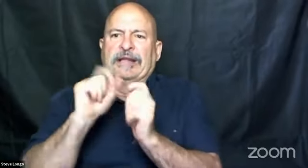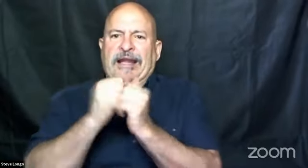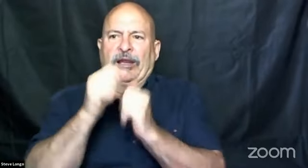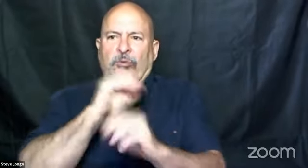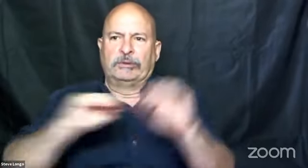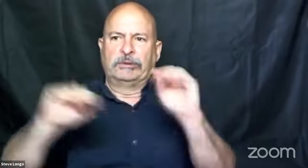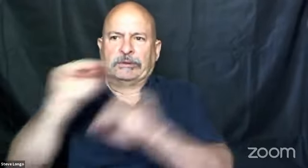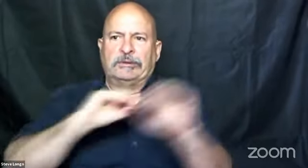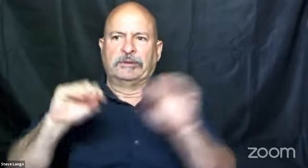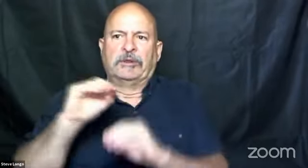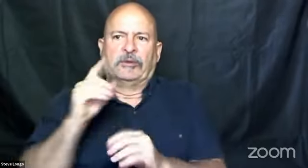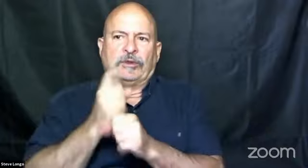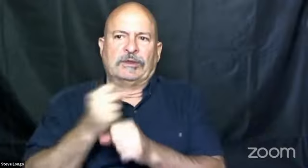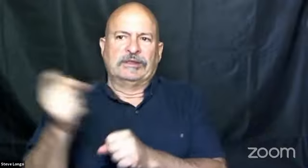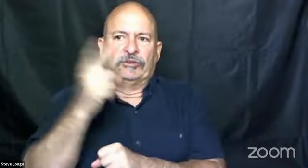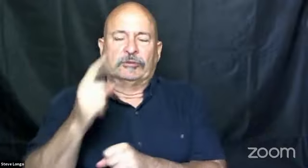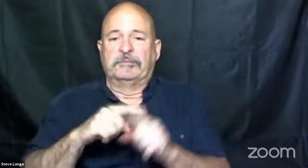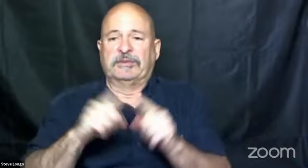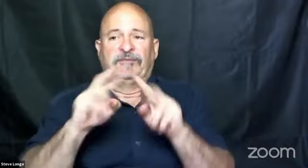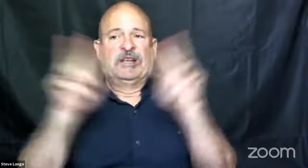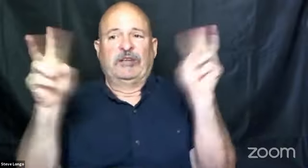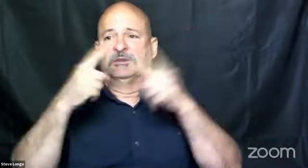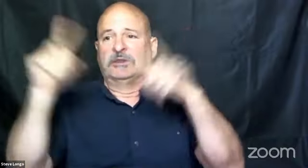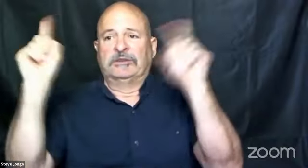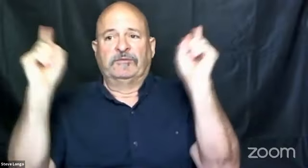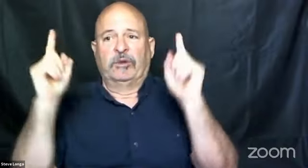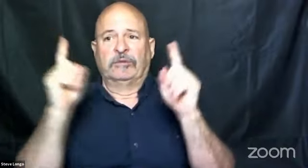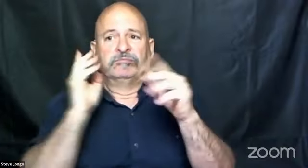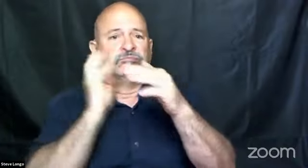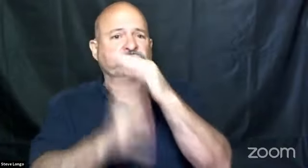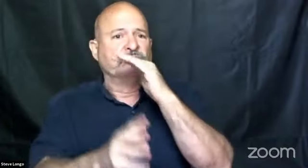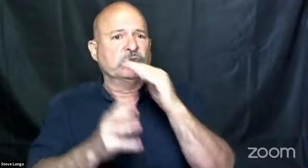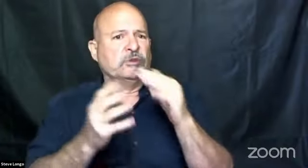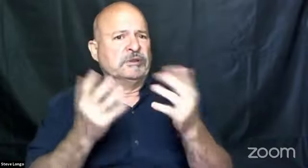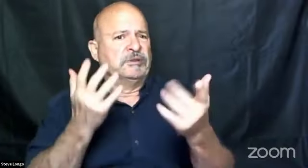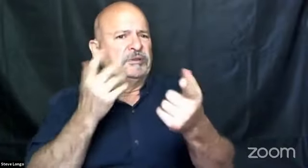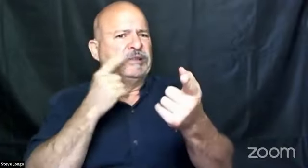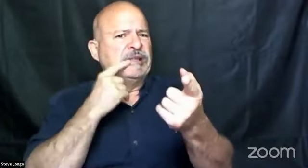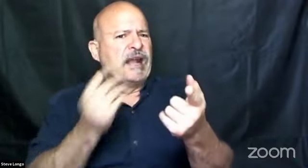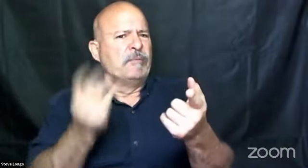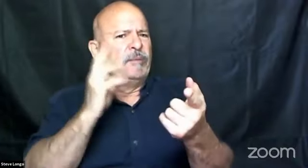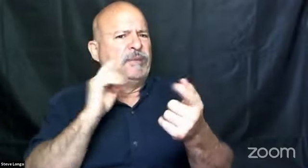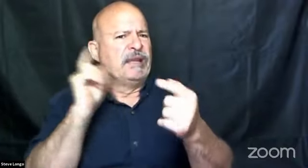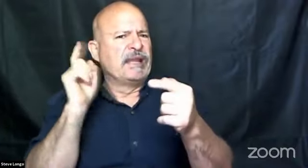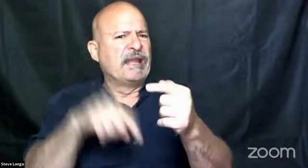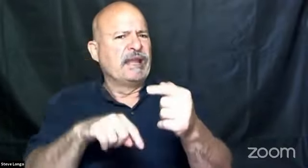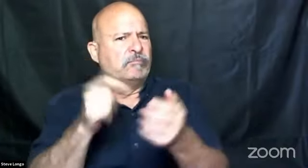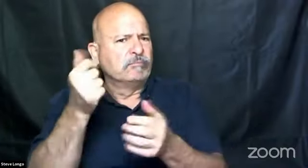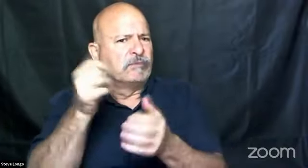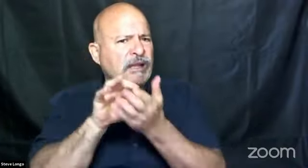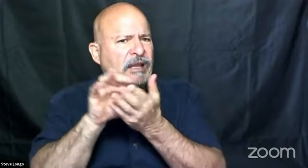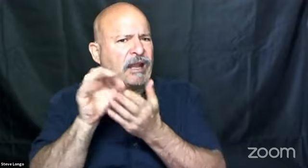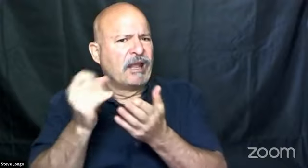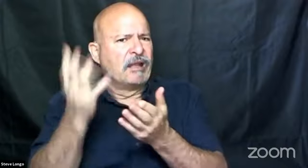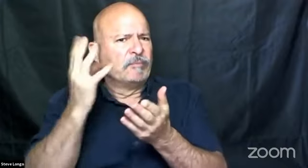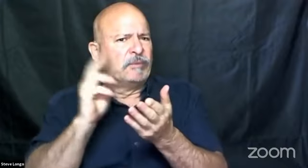So we'll be making a few changes on the layout for next year in terms of Martha's Vineyard, but overall it was a successful event. Michelle, do we have a number